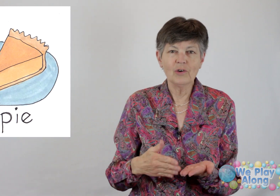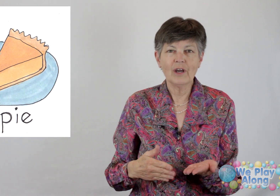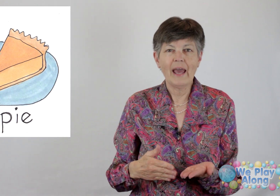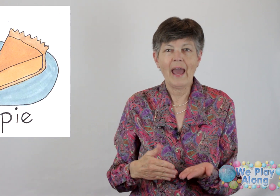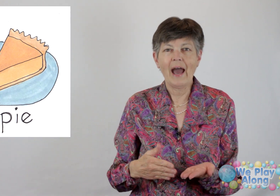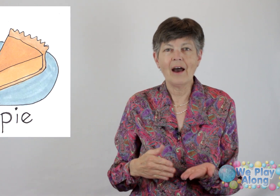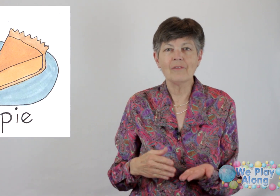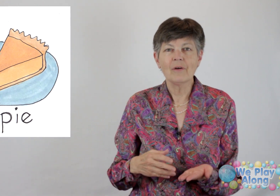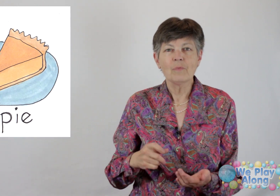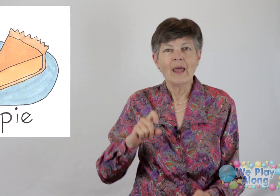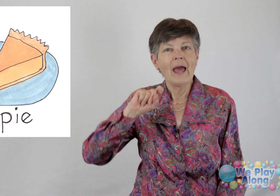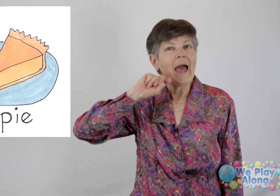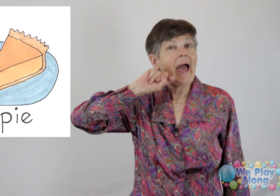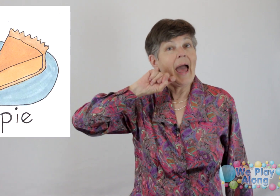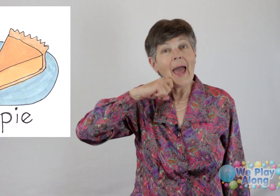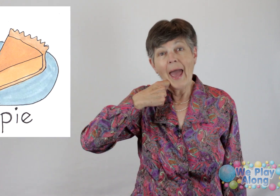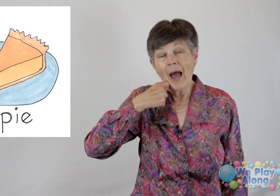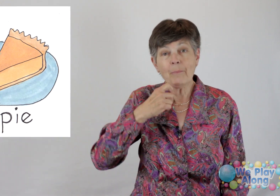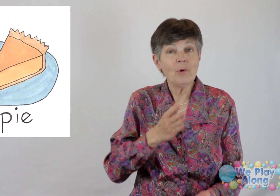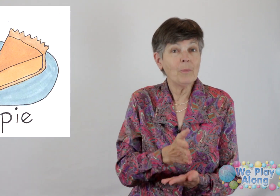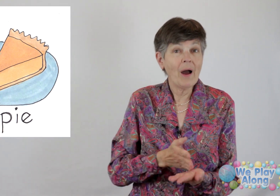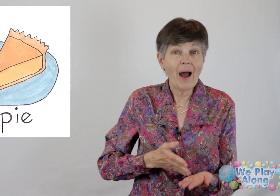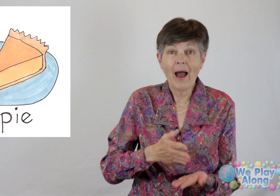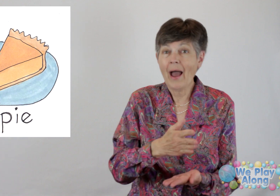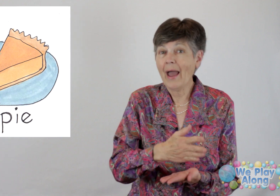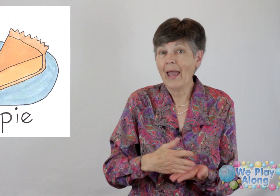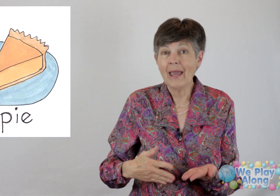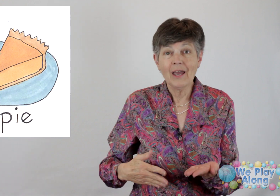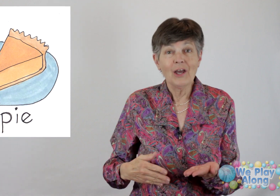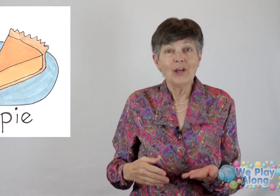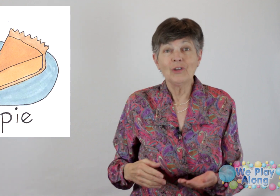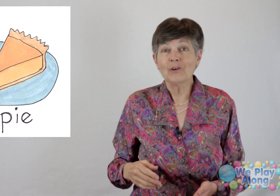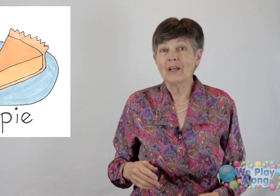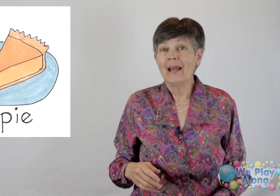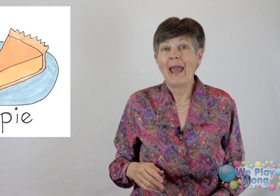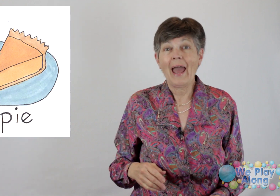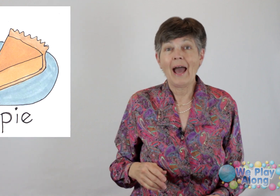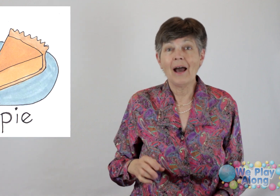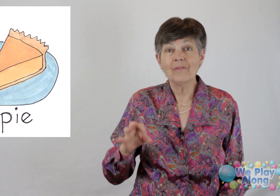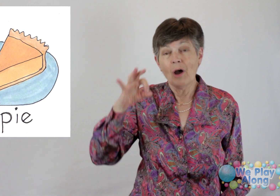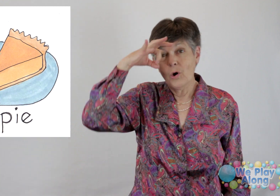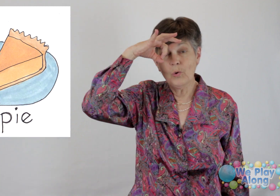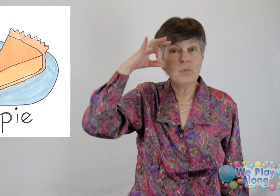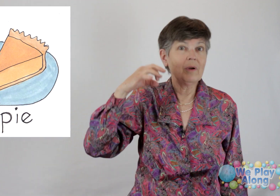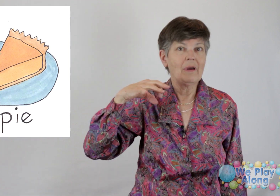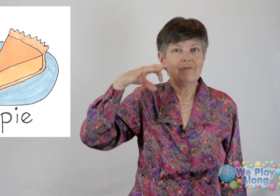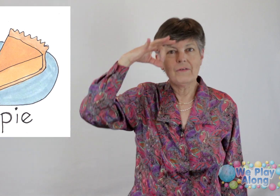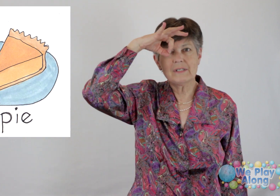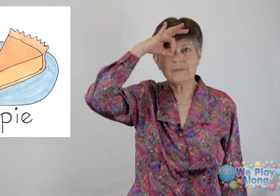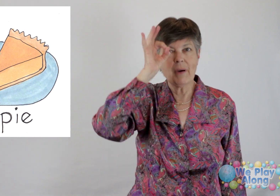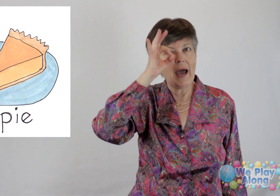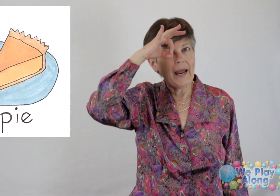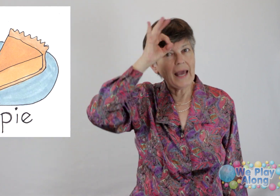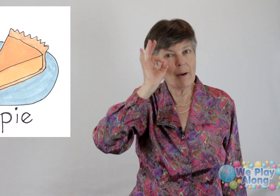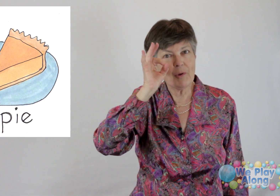could have apple pie. You could have, one of my favorites is